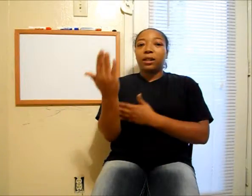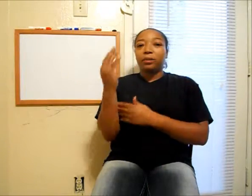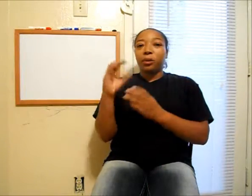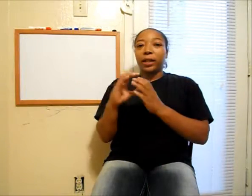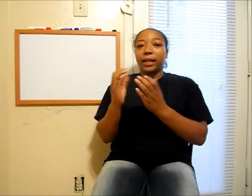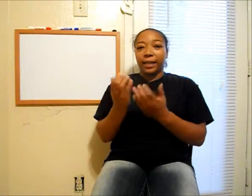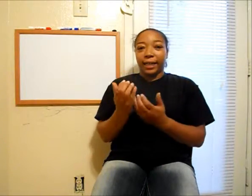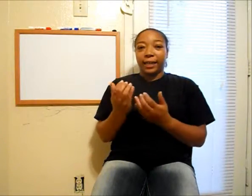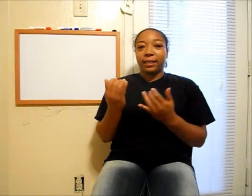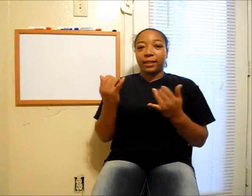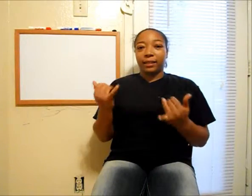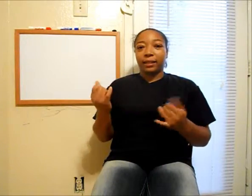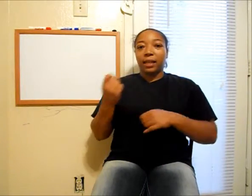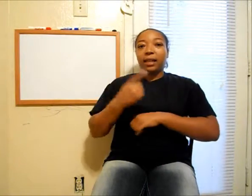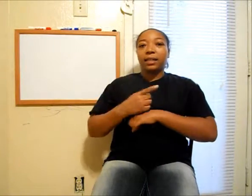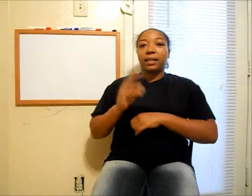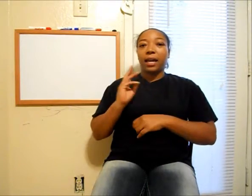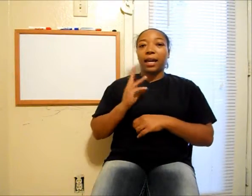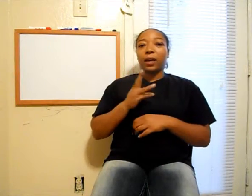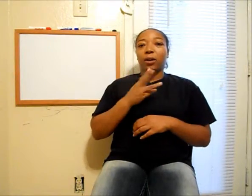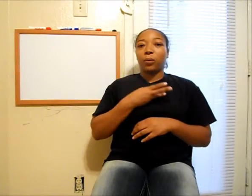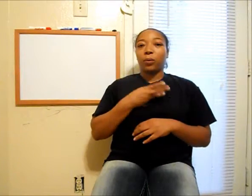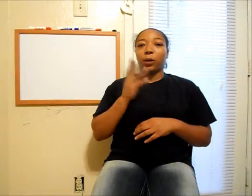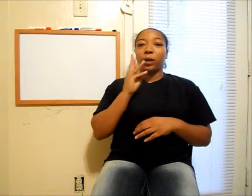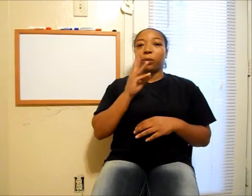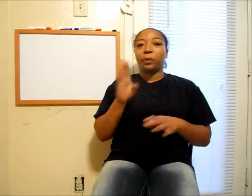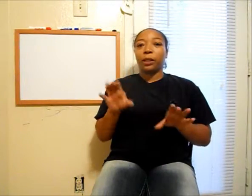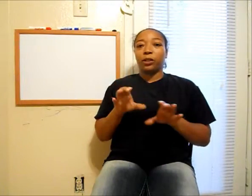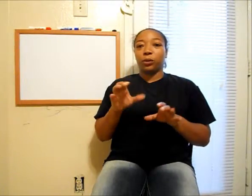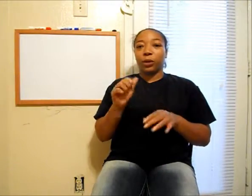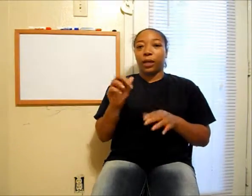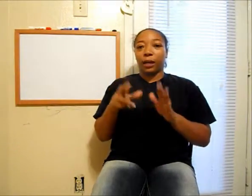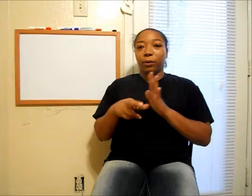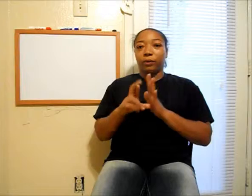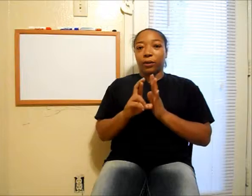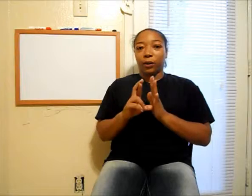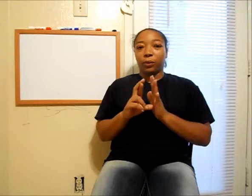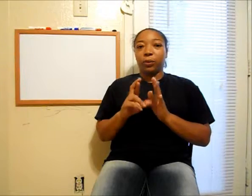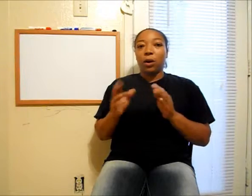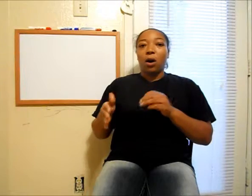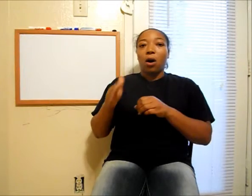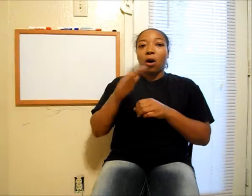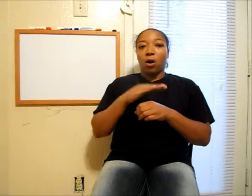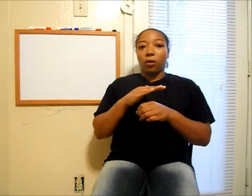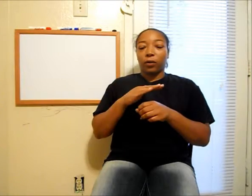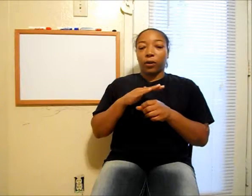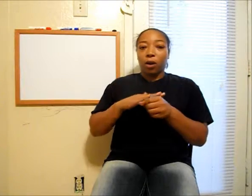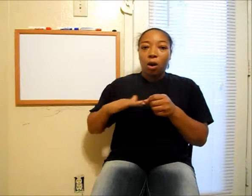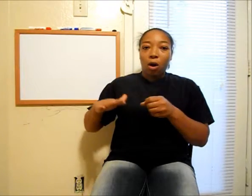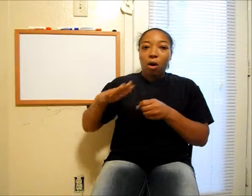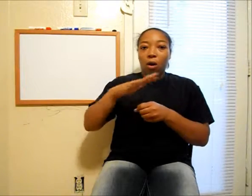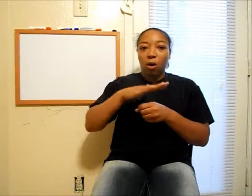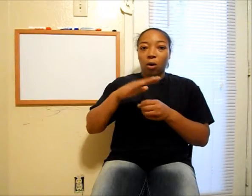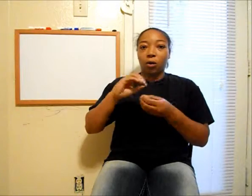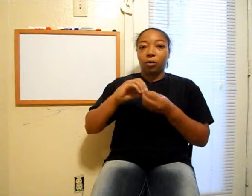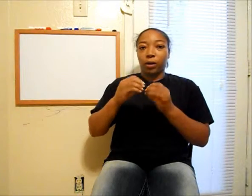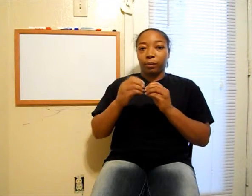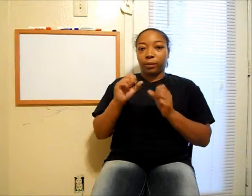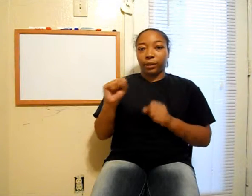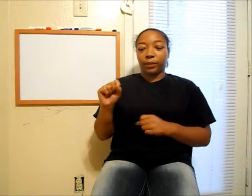Good morning, class. Today we will be doing a review over whole numbers.